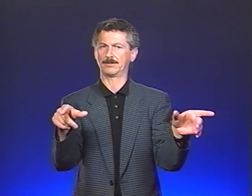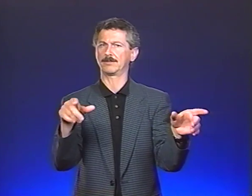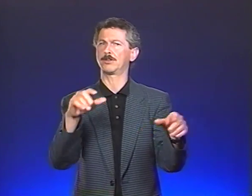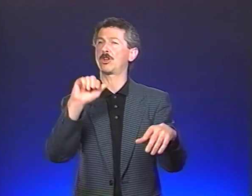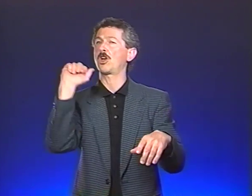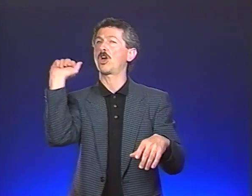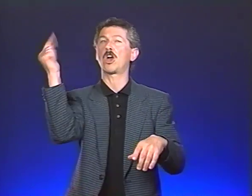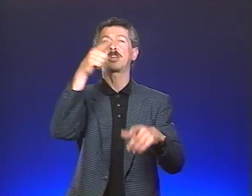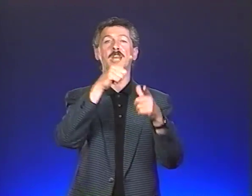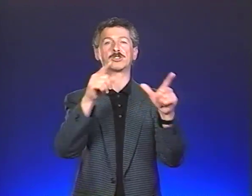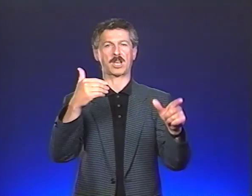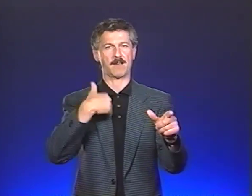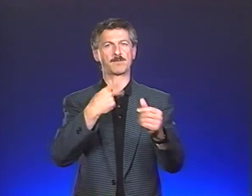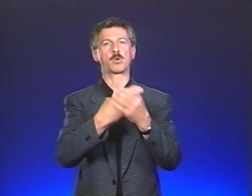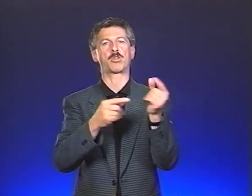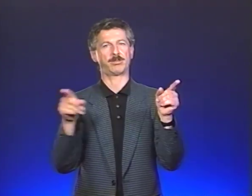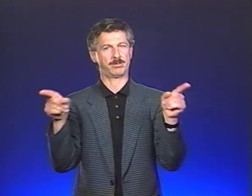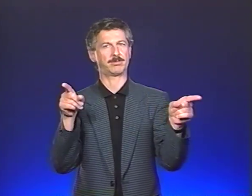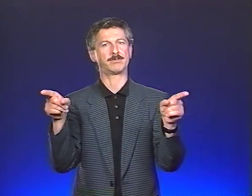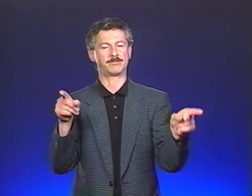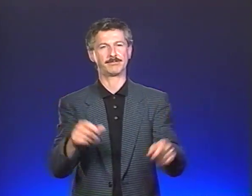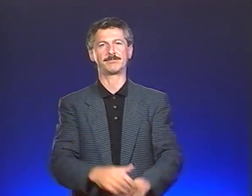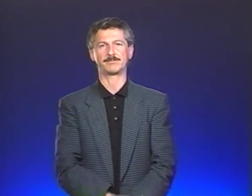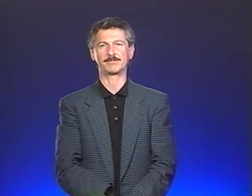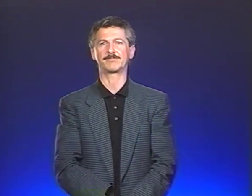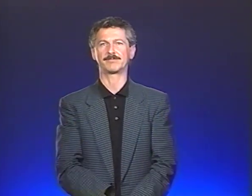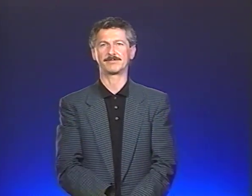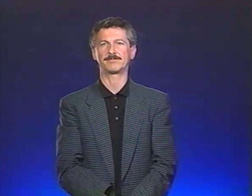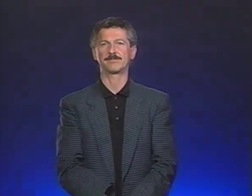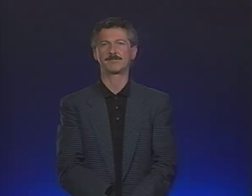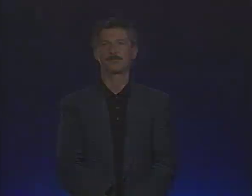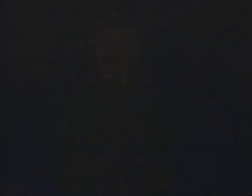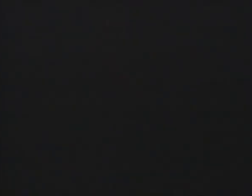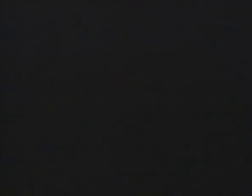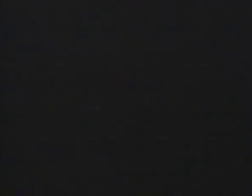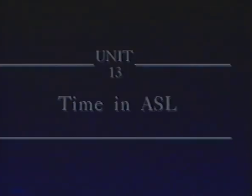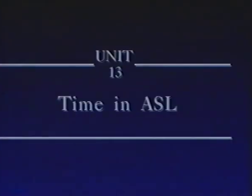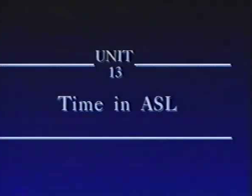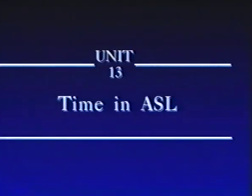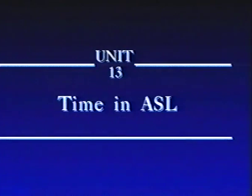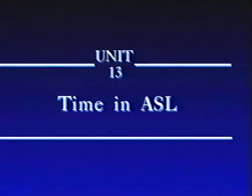It's important to remember, too, that all languages share these processes, derivational and inflectional morphology.